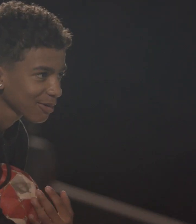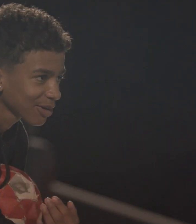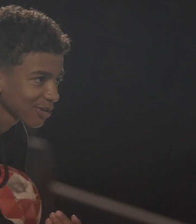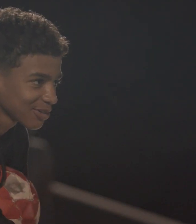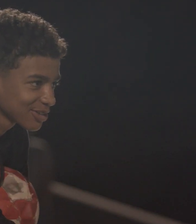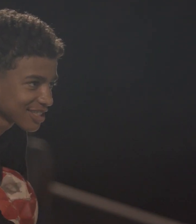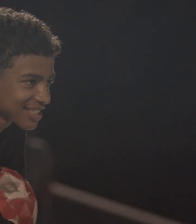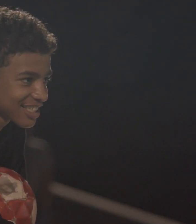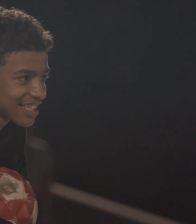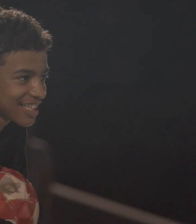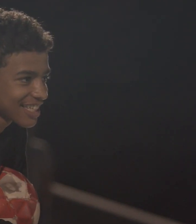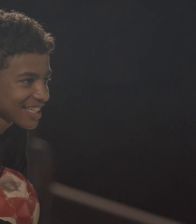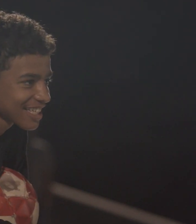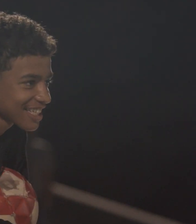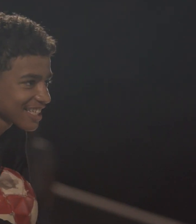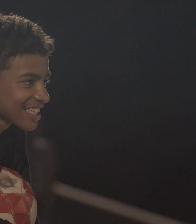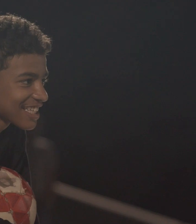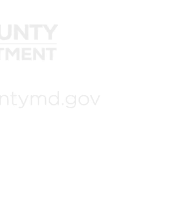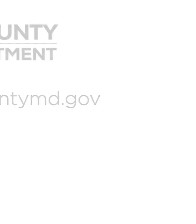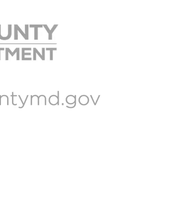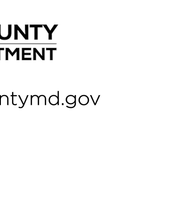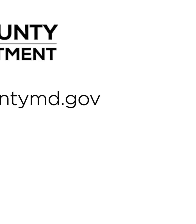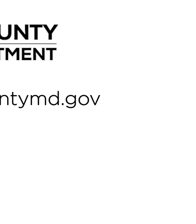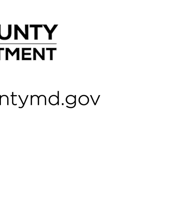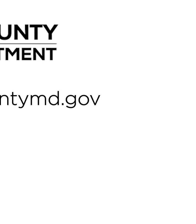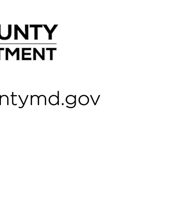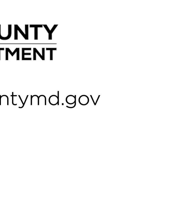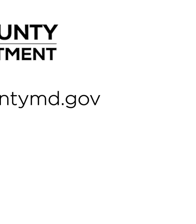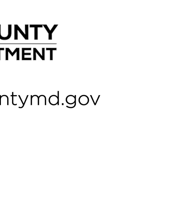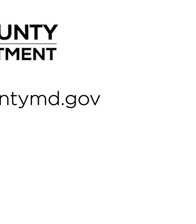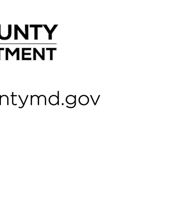age. Having all of us vaccinated, it has been a relief.